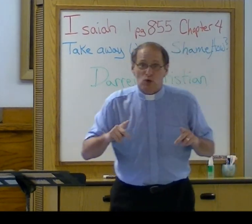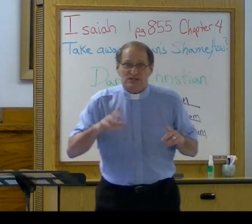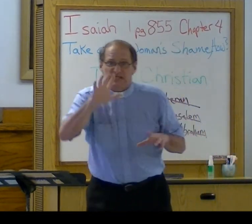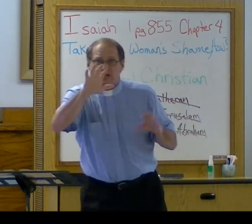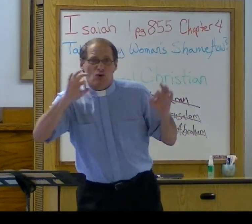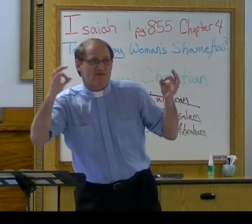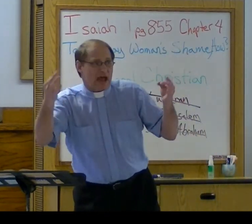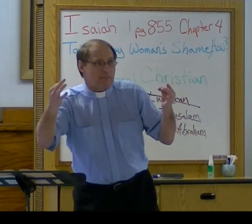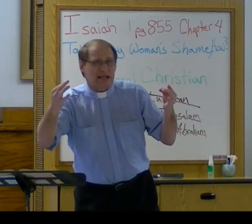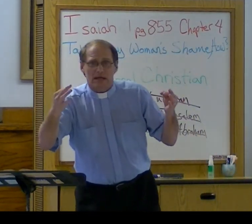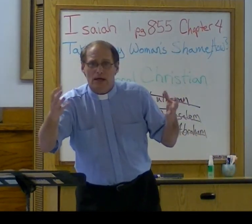person in your family?